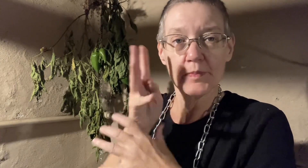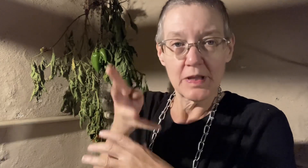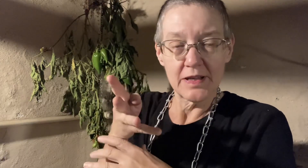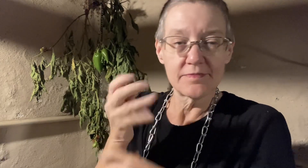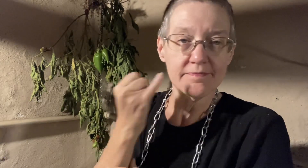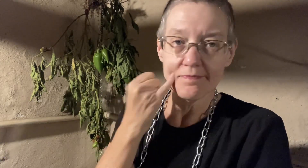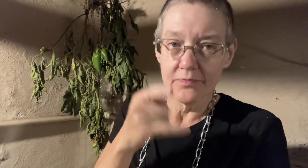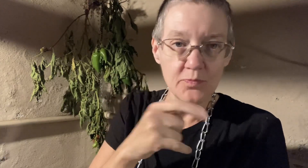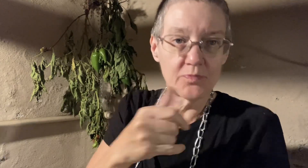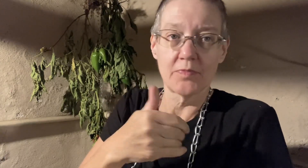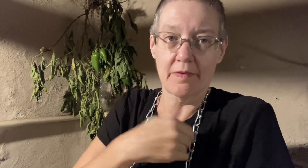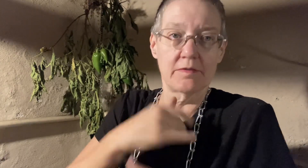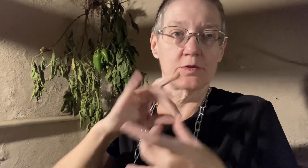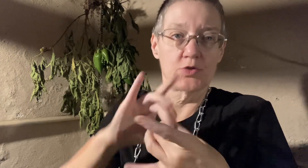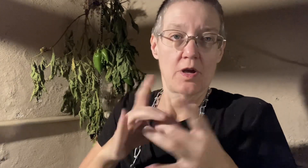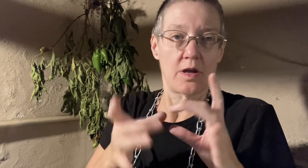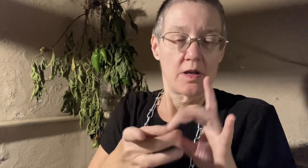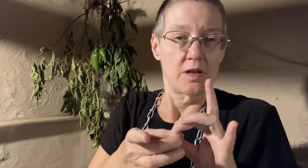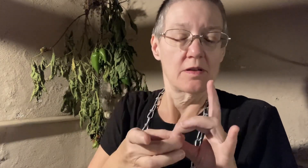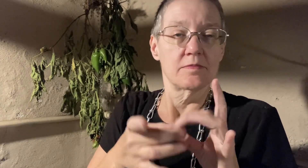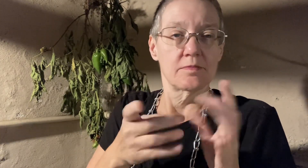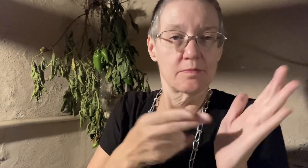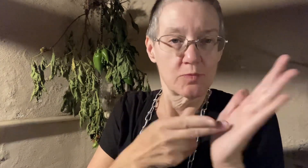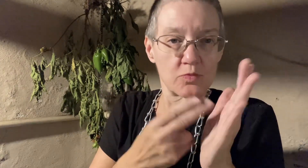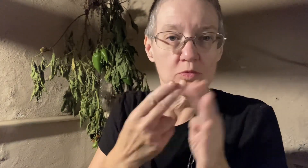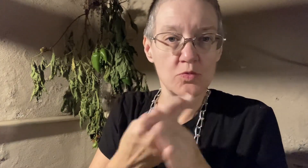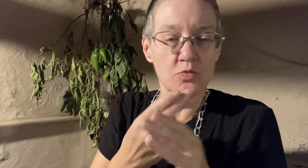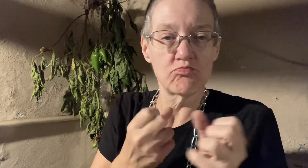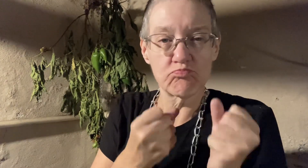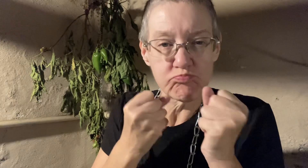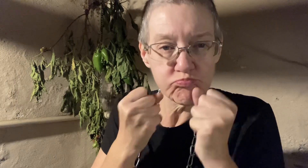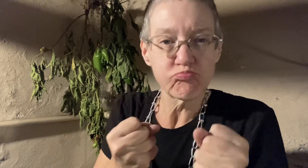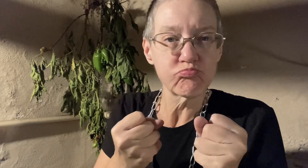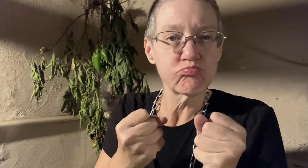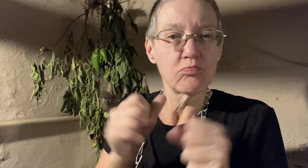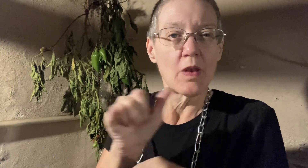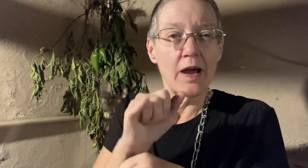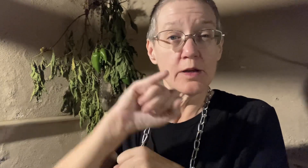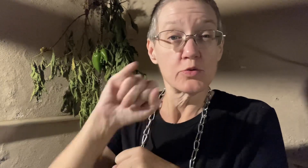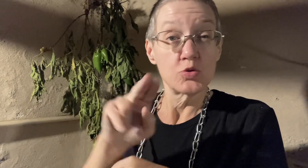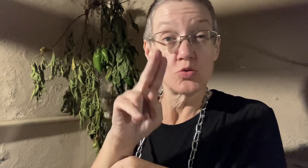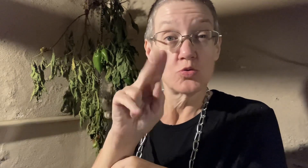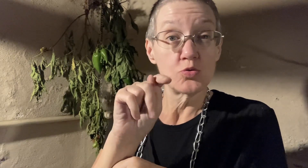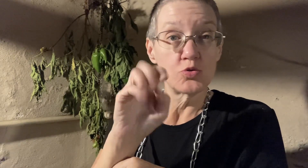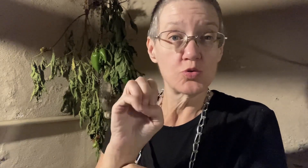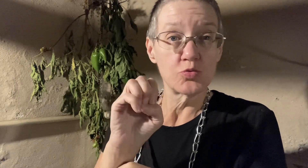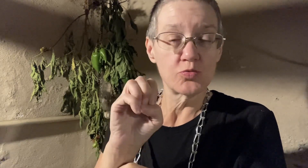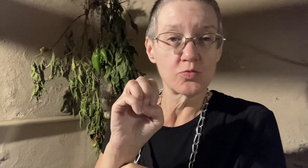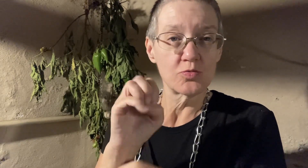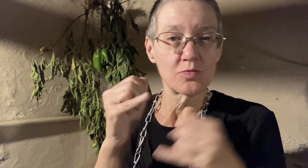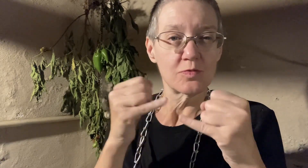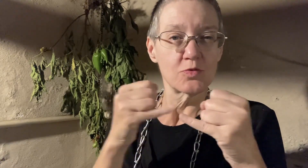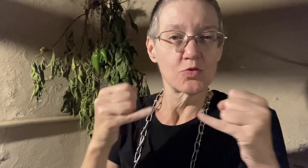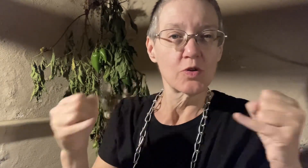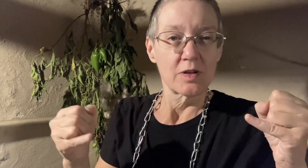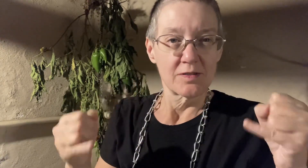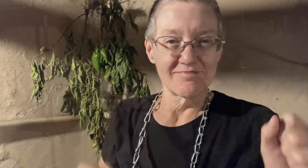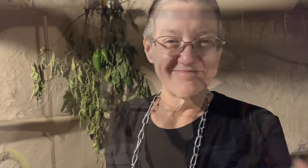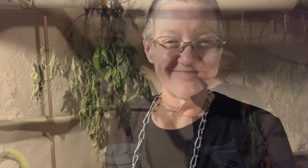hey, that's a great idea for the peppers. Now, if you don't have chains, make sure you use a really strong